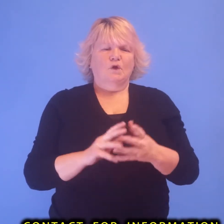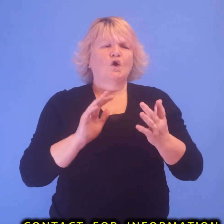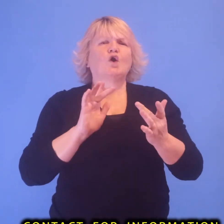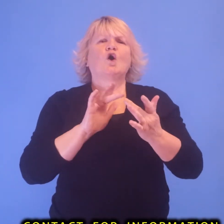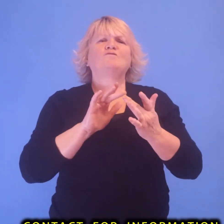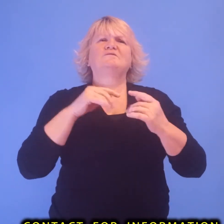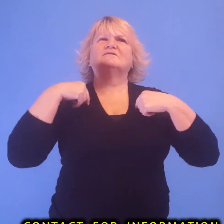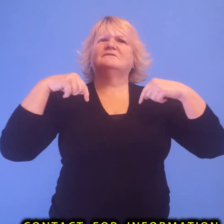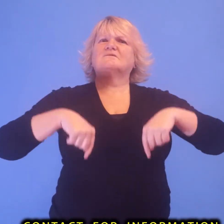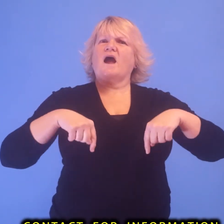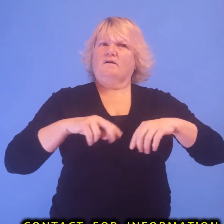Contact for information.